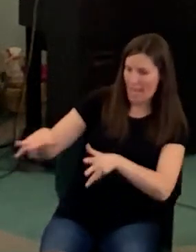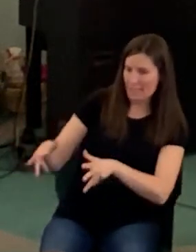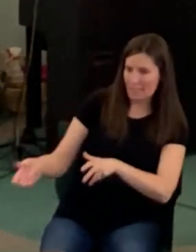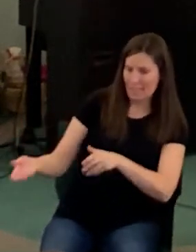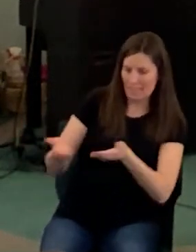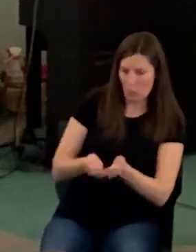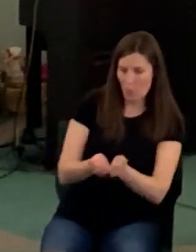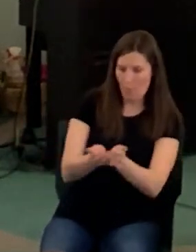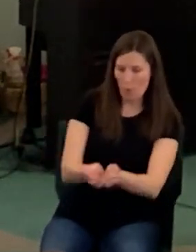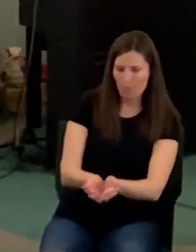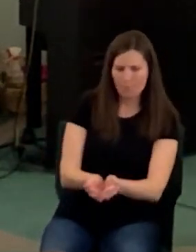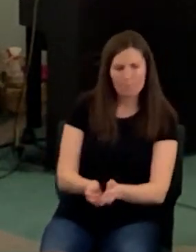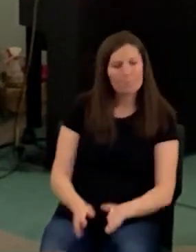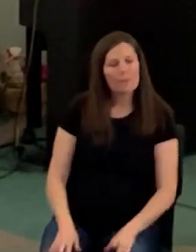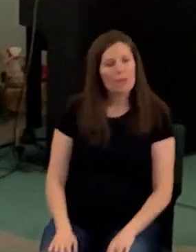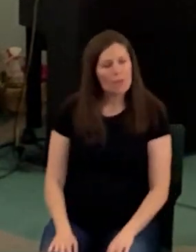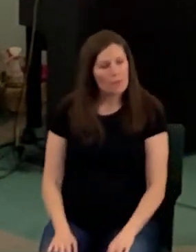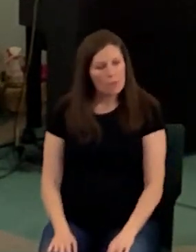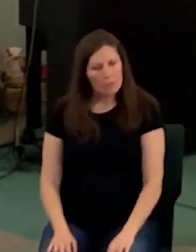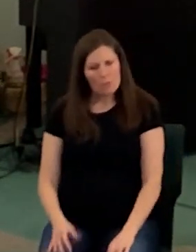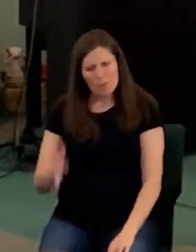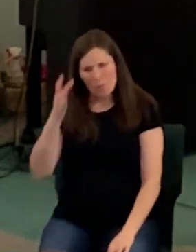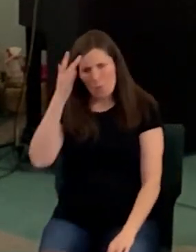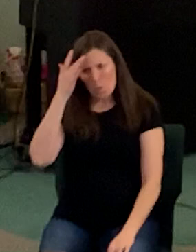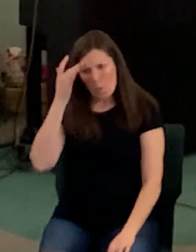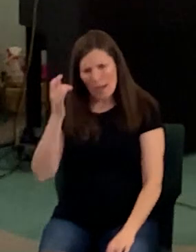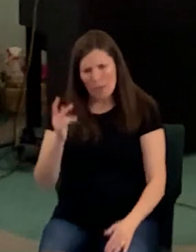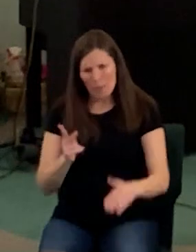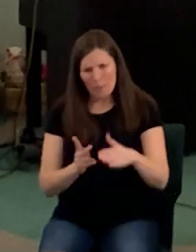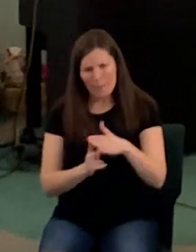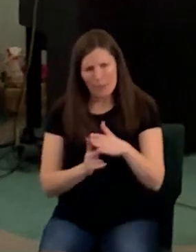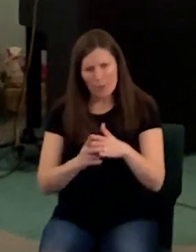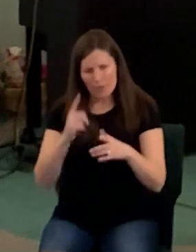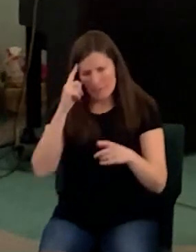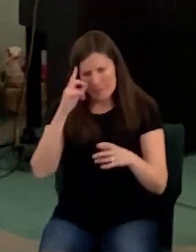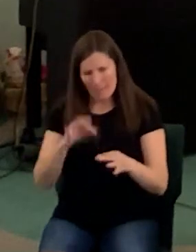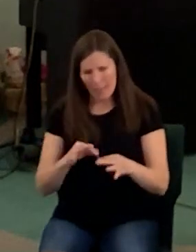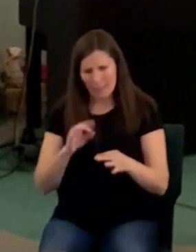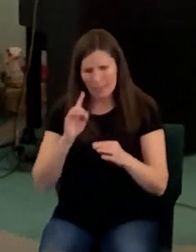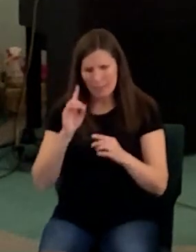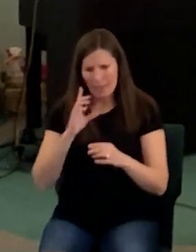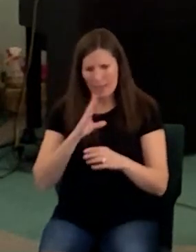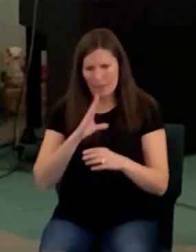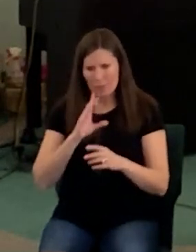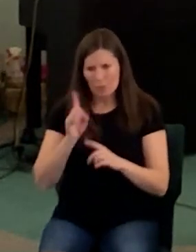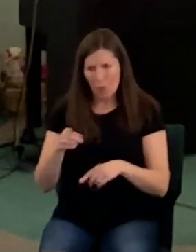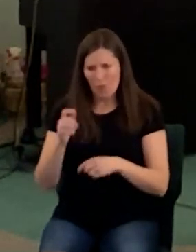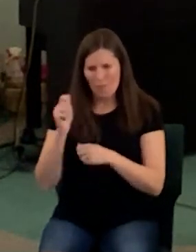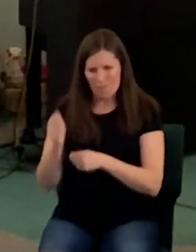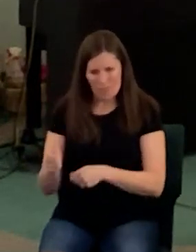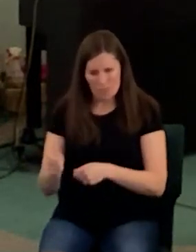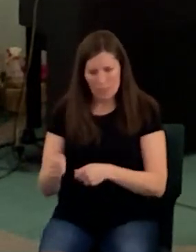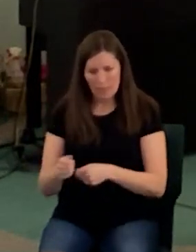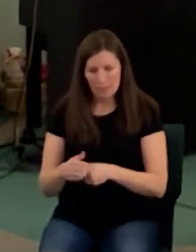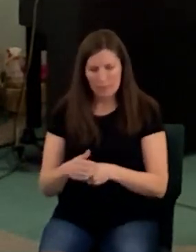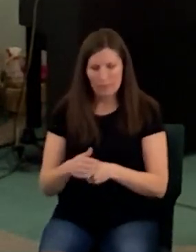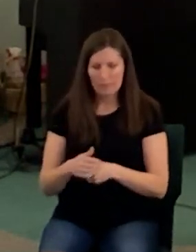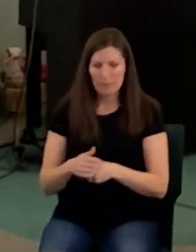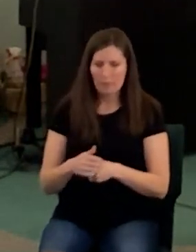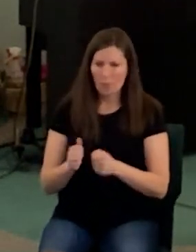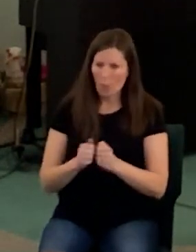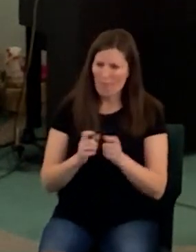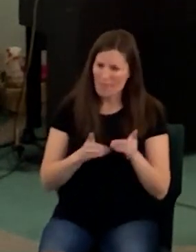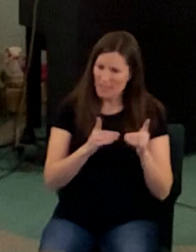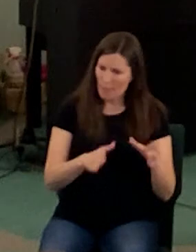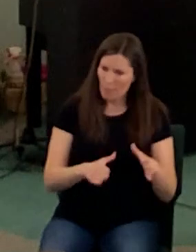But why would Simon Peter and the others decide to go fishing? Some people would say that they are returning back